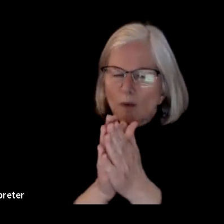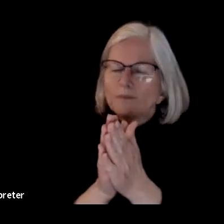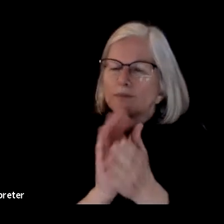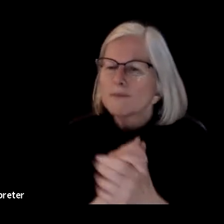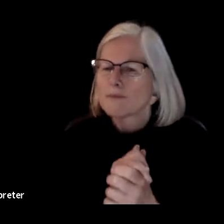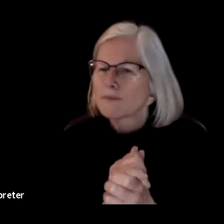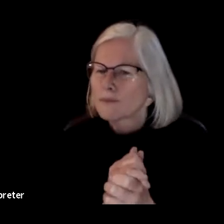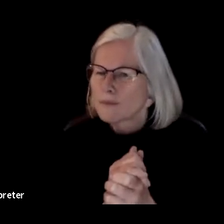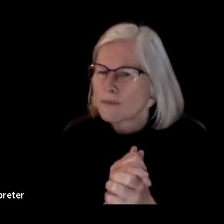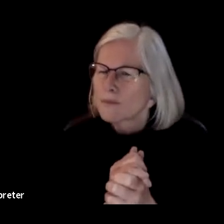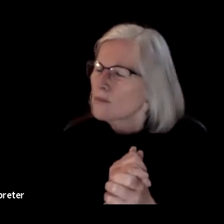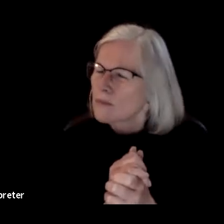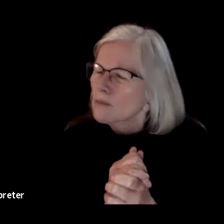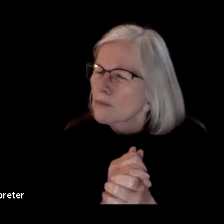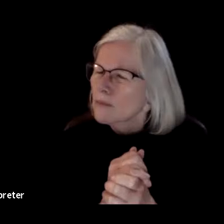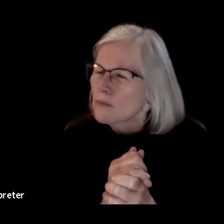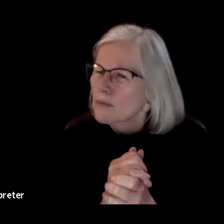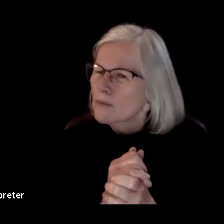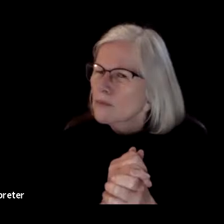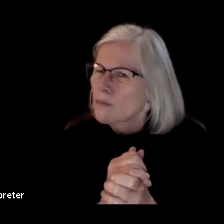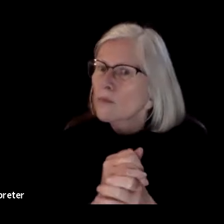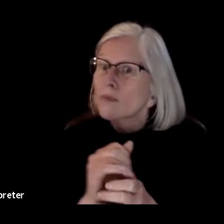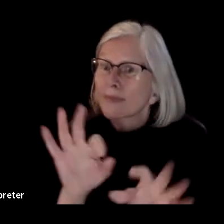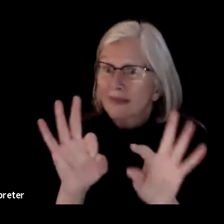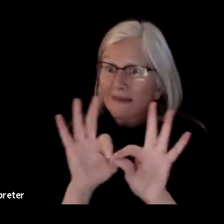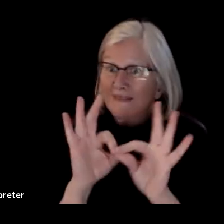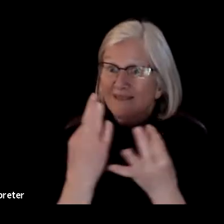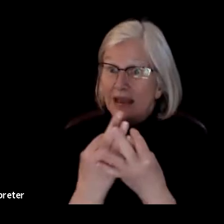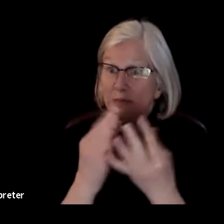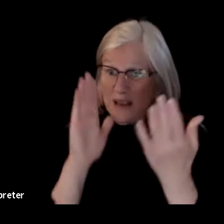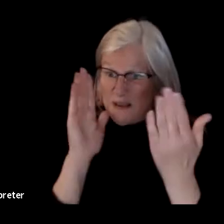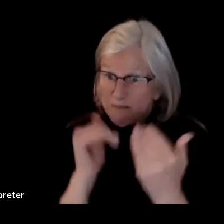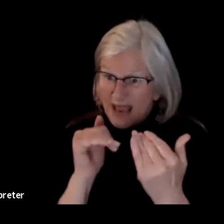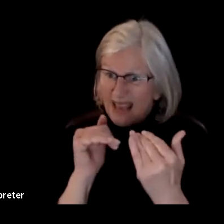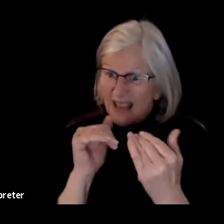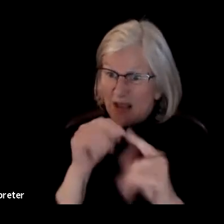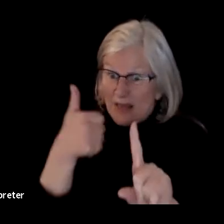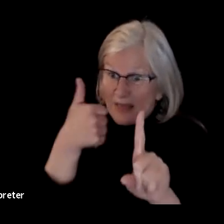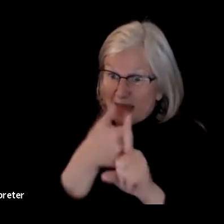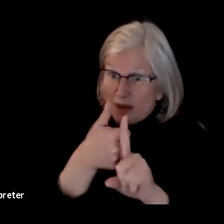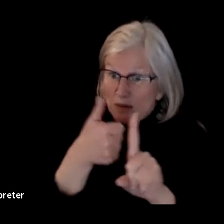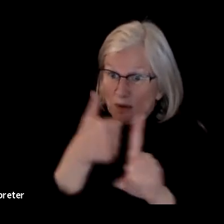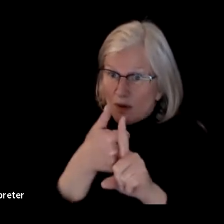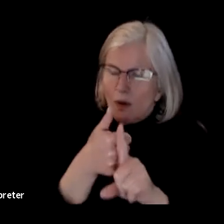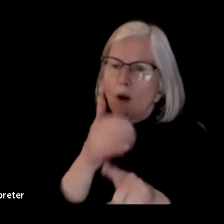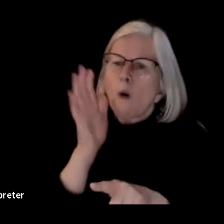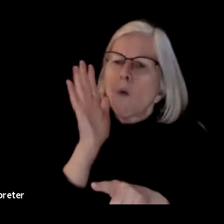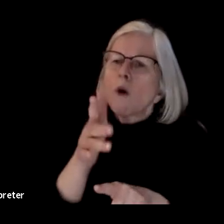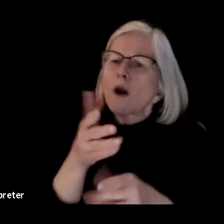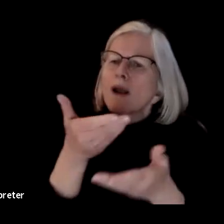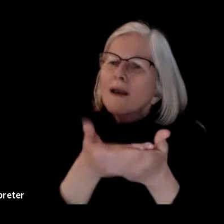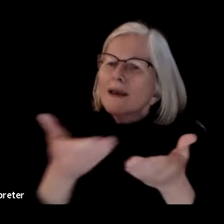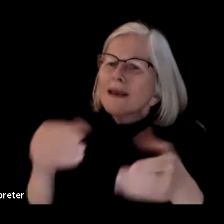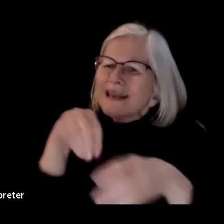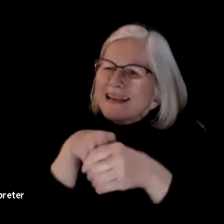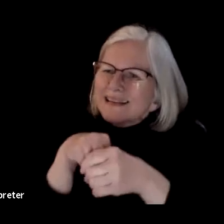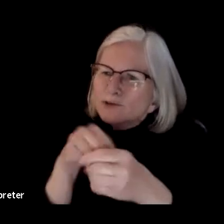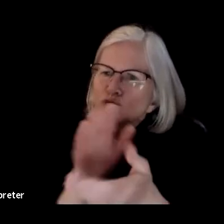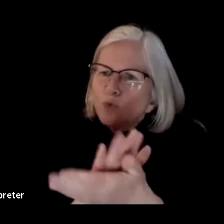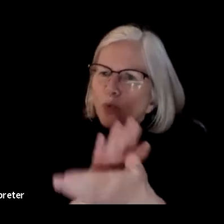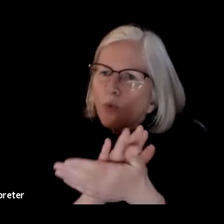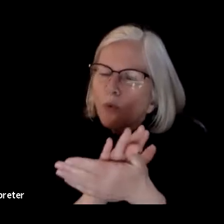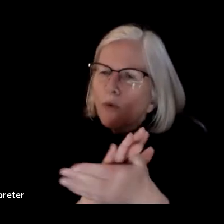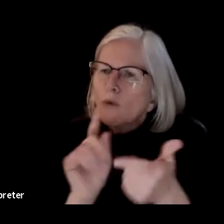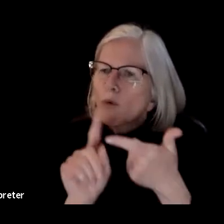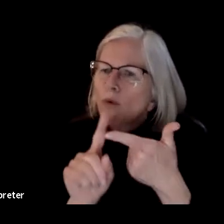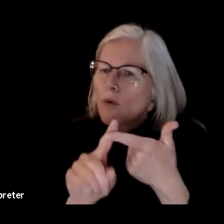families are expected to do on their own, or will there be testing resources in schools? And then secondly, like, which